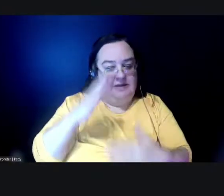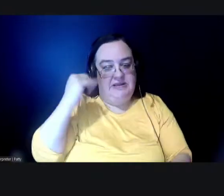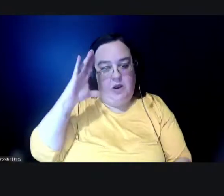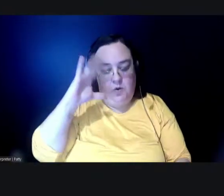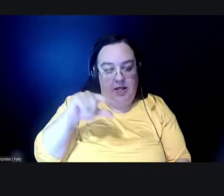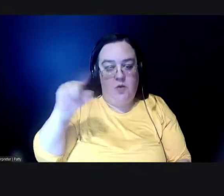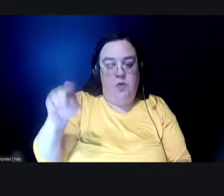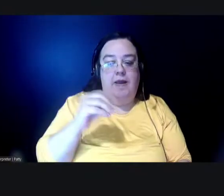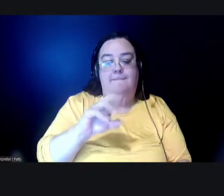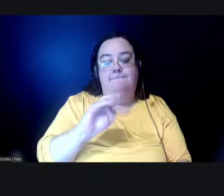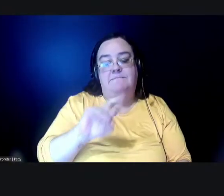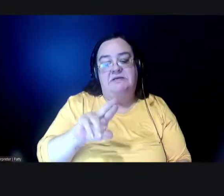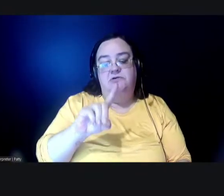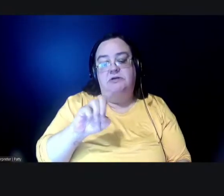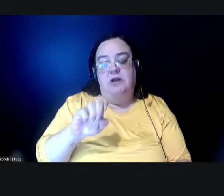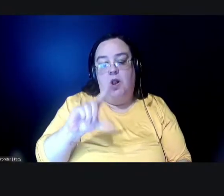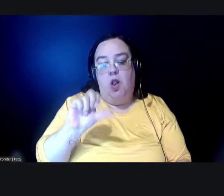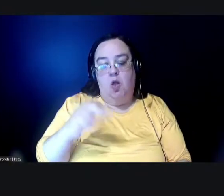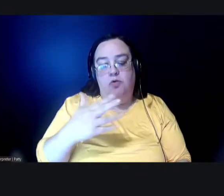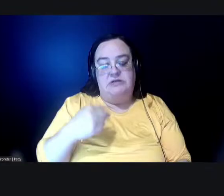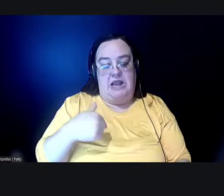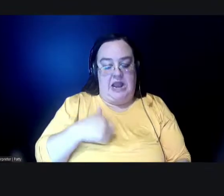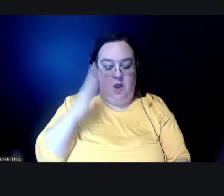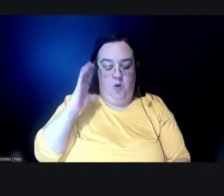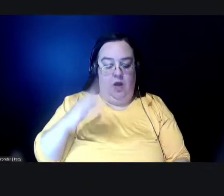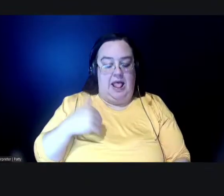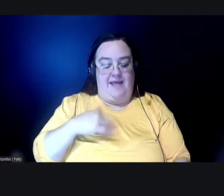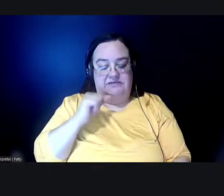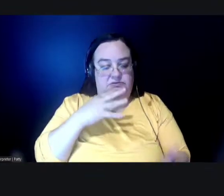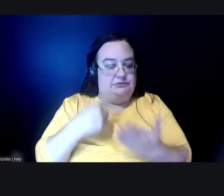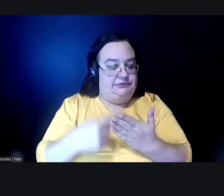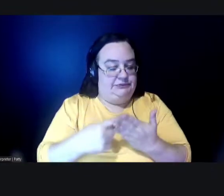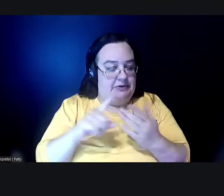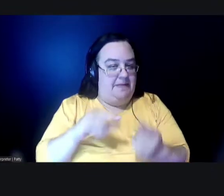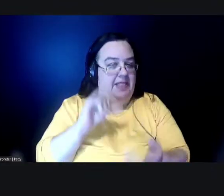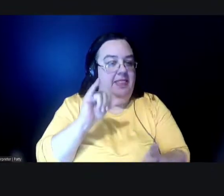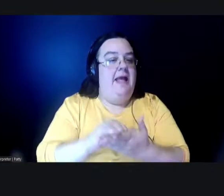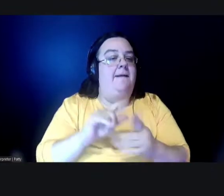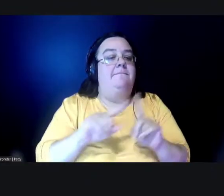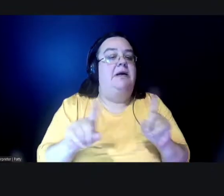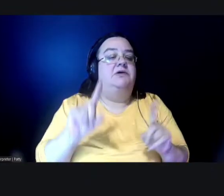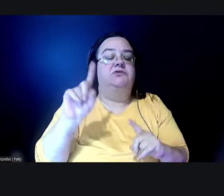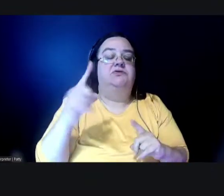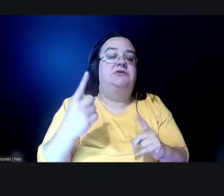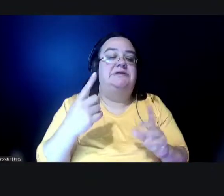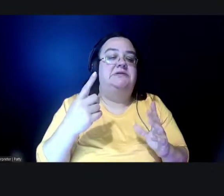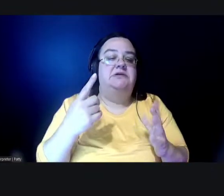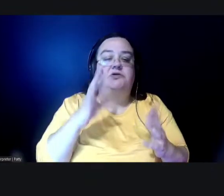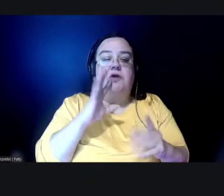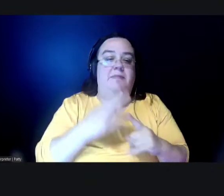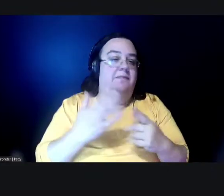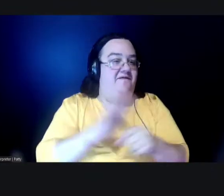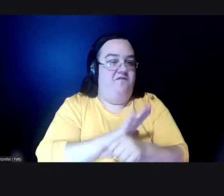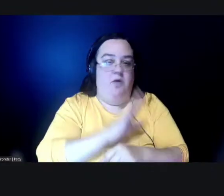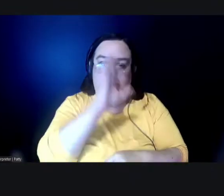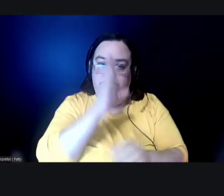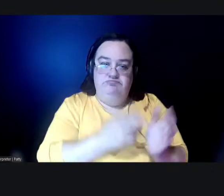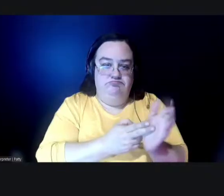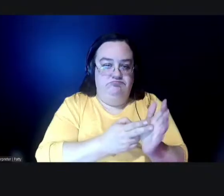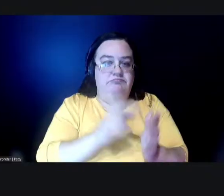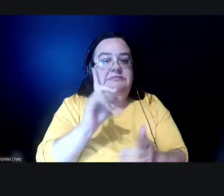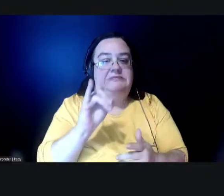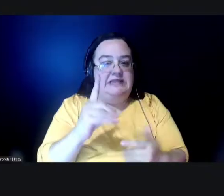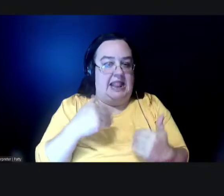Mr. Deloach and I are going to have a conversation about it. But just in the interest of full transparency, we did get